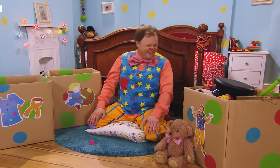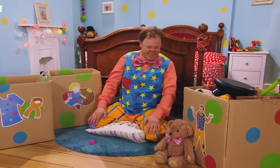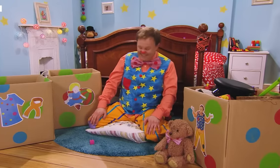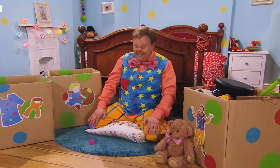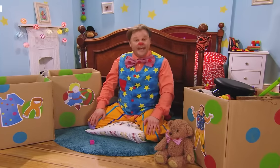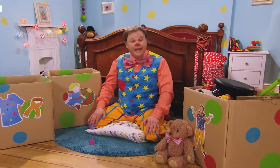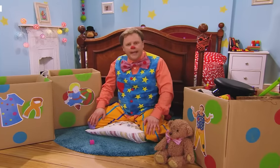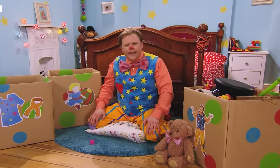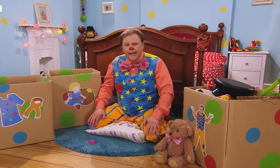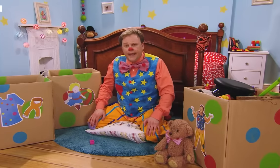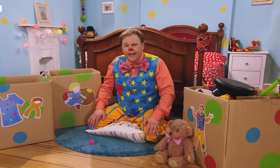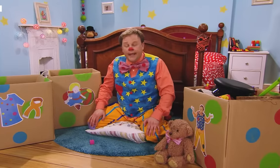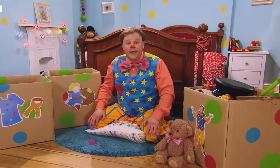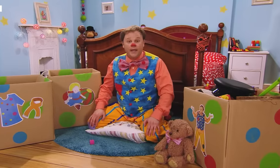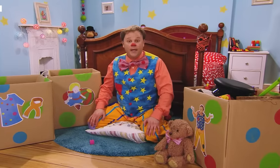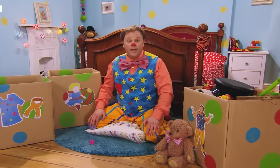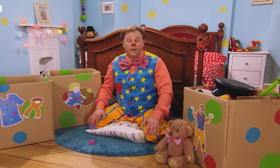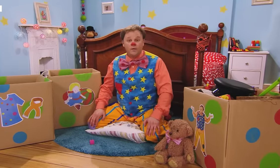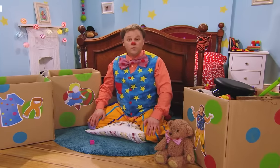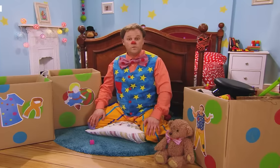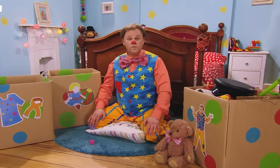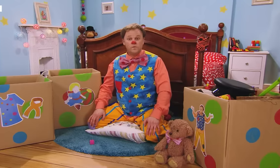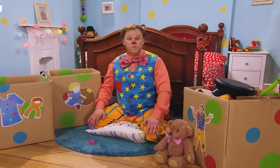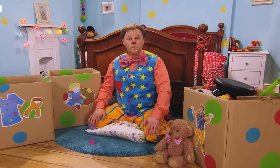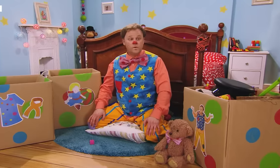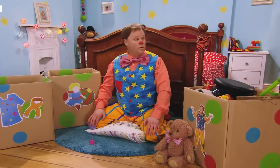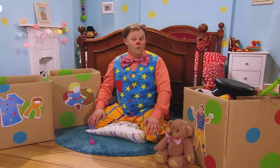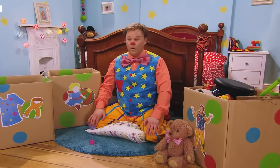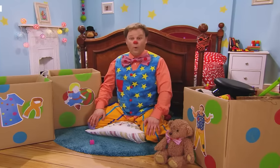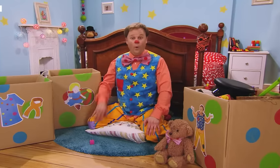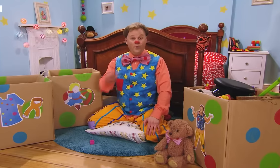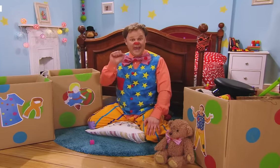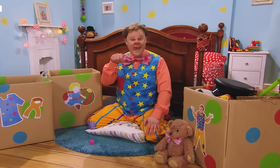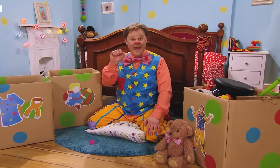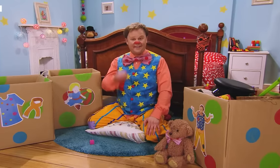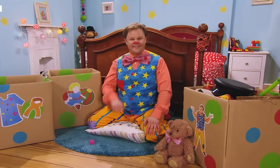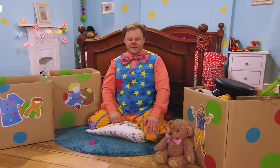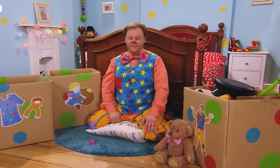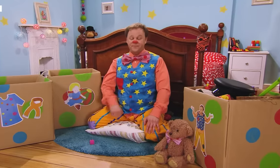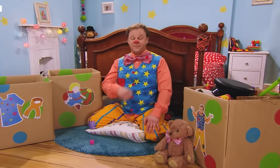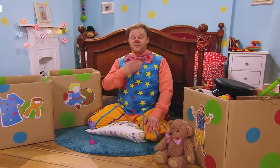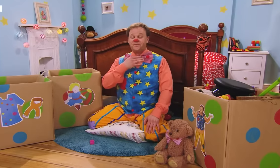Mr. Tumble, please could you show us the sign for tidy? Oh, yes.